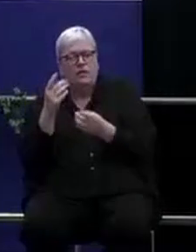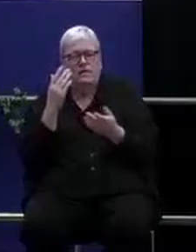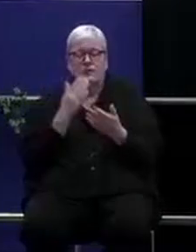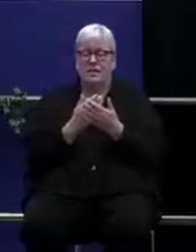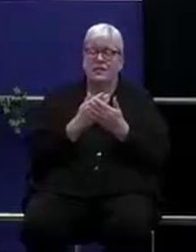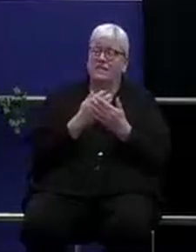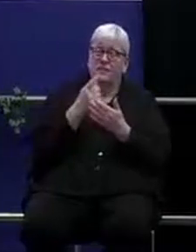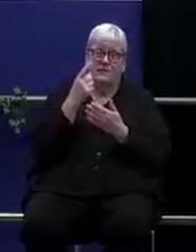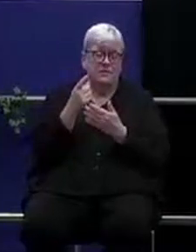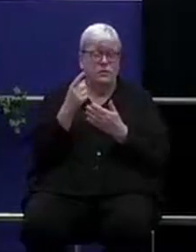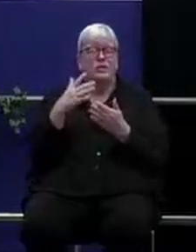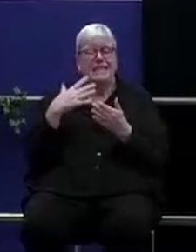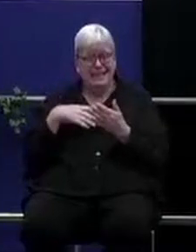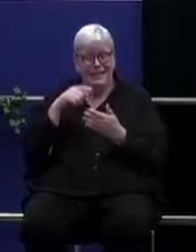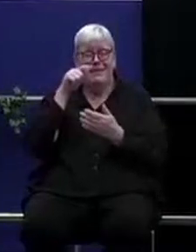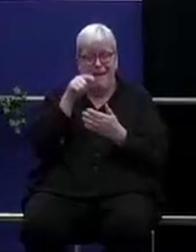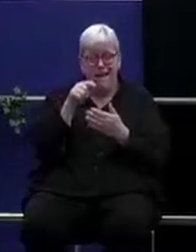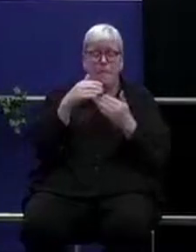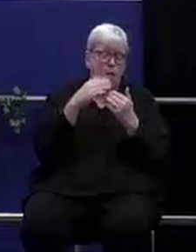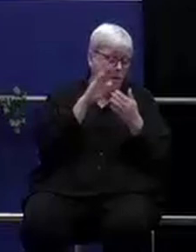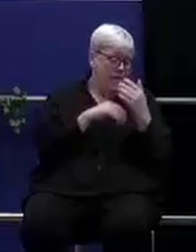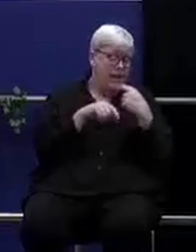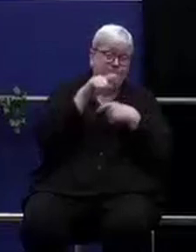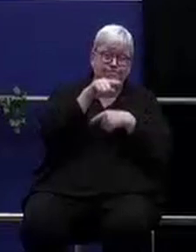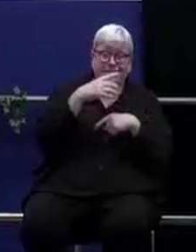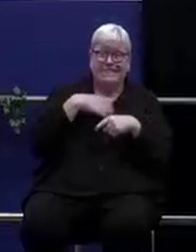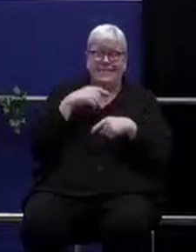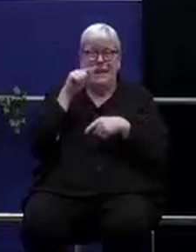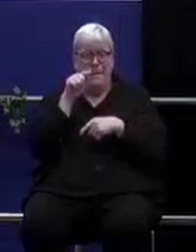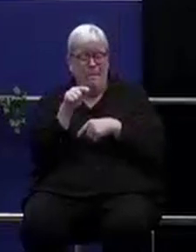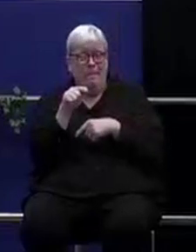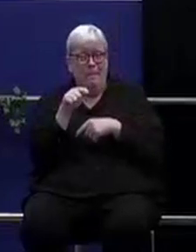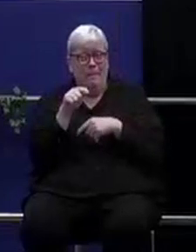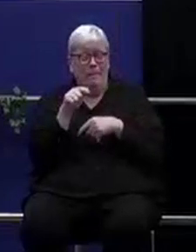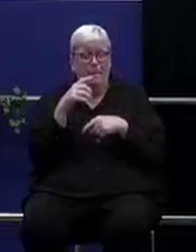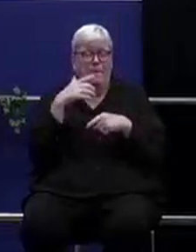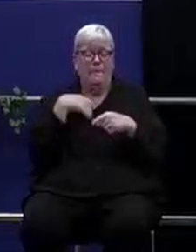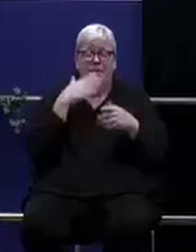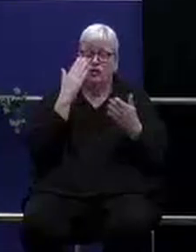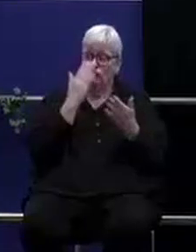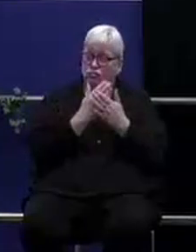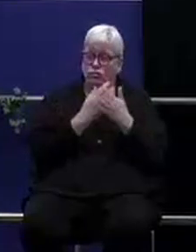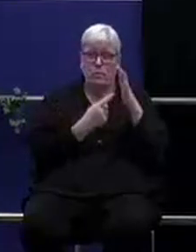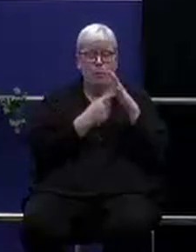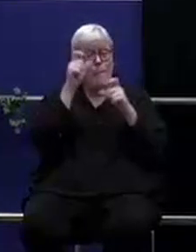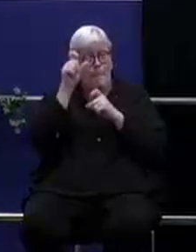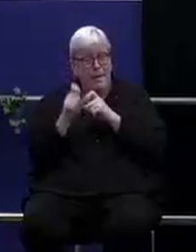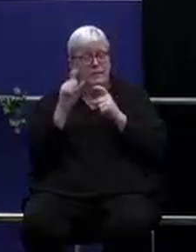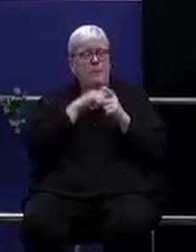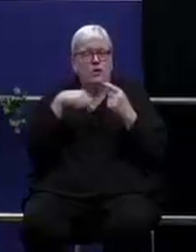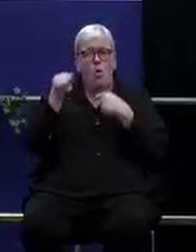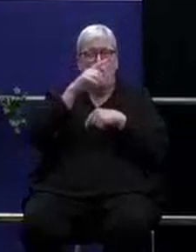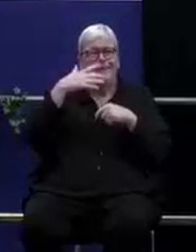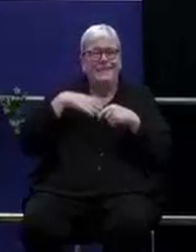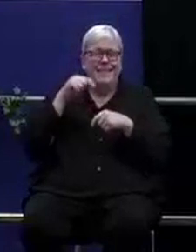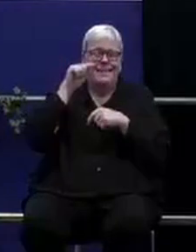her more than she needed him. And I think her understanding that power as the novel progressed, and by the end realizing the